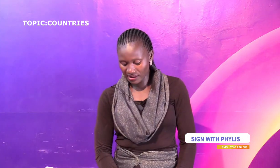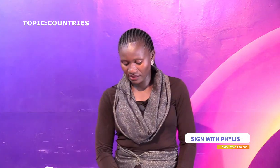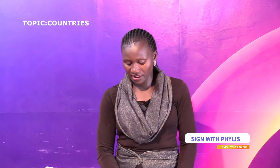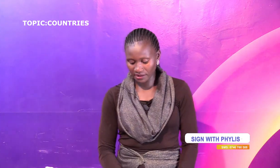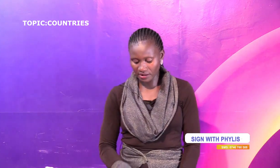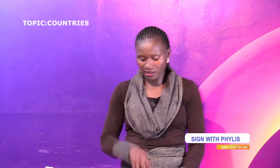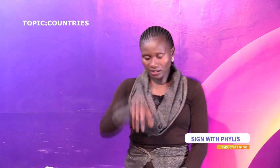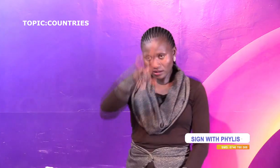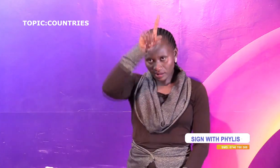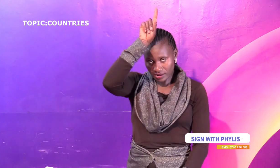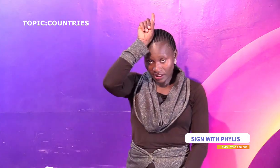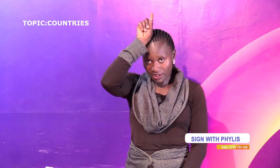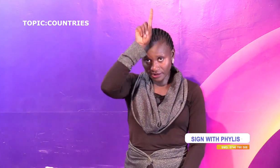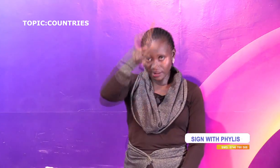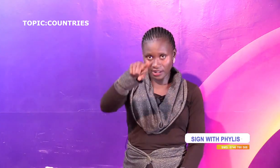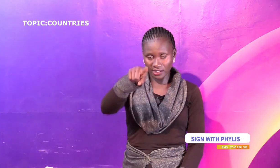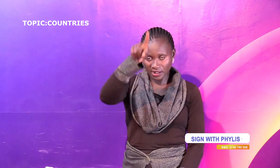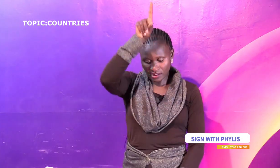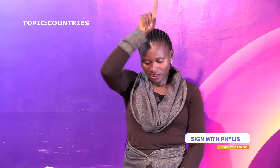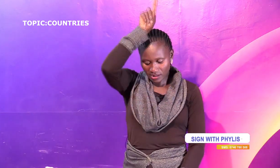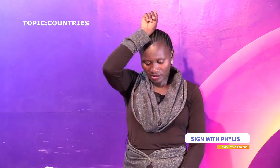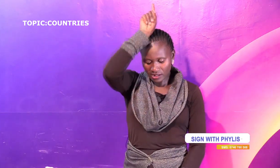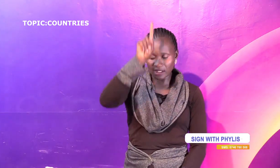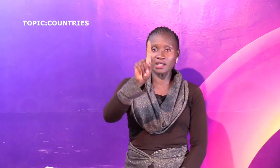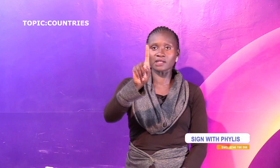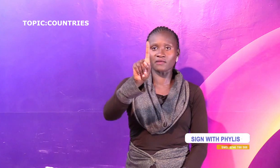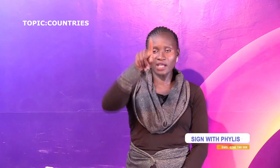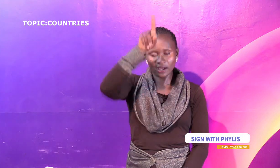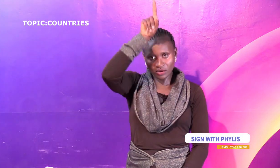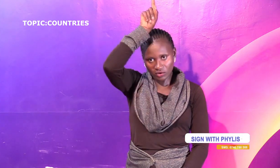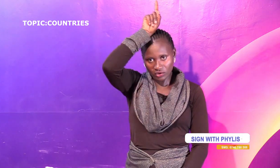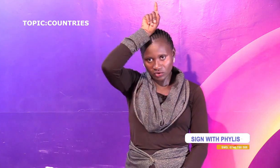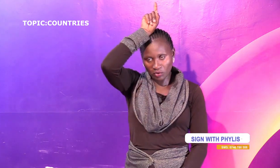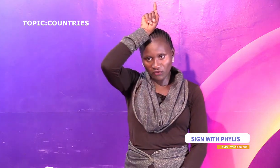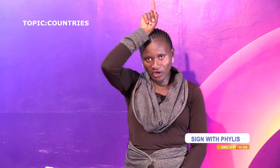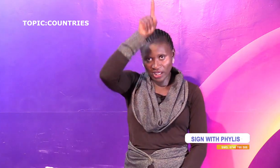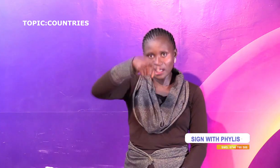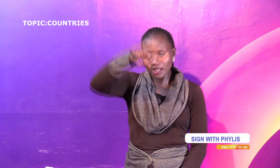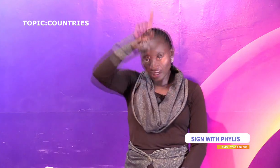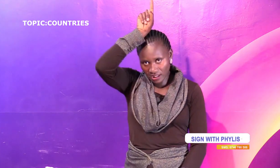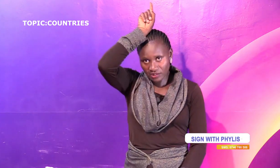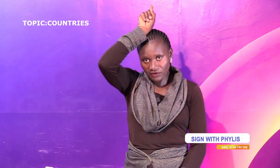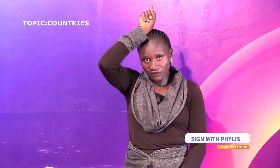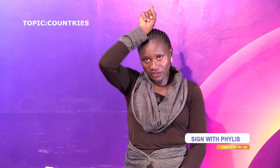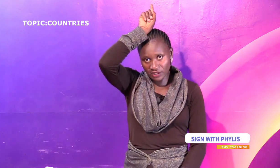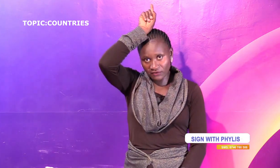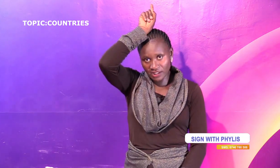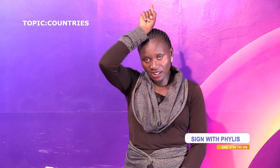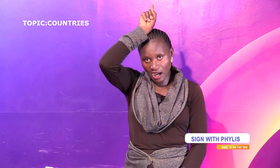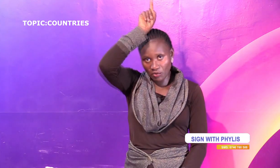German? German, like this, index finger on top of your head, index finger facing upward like